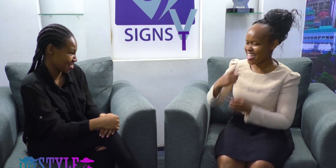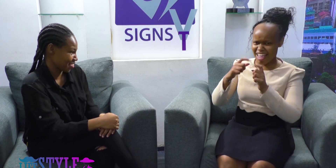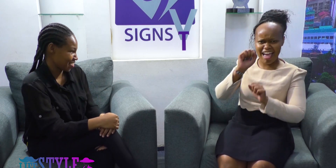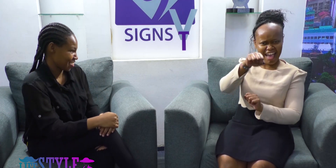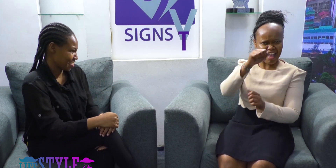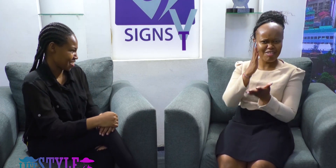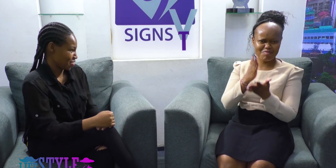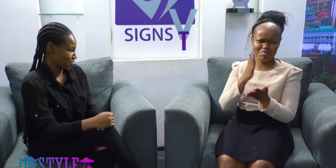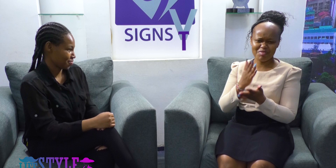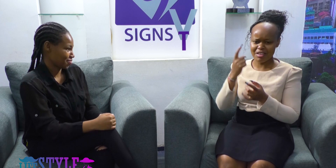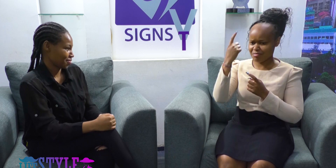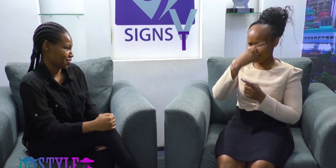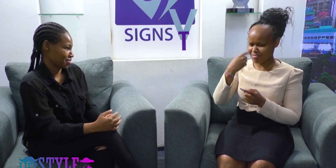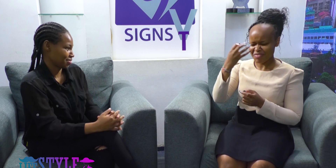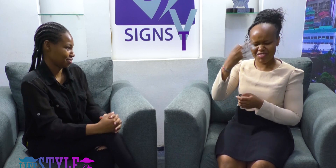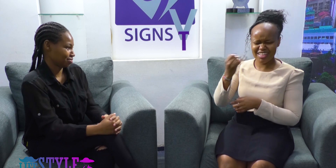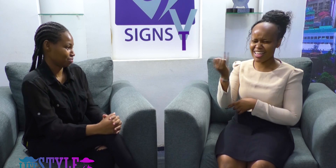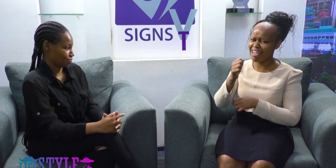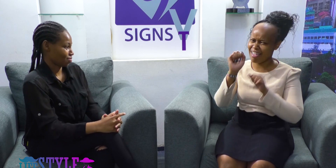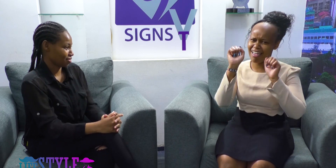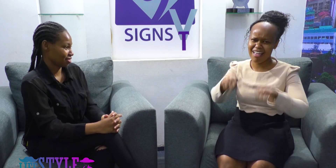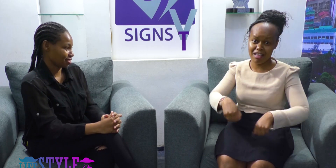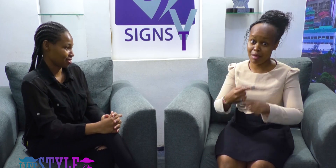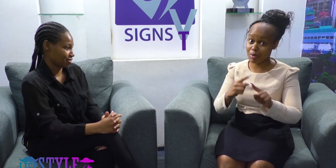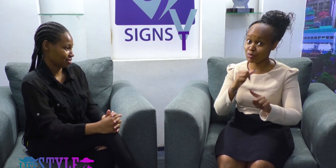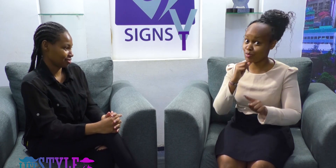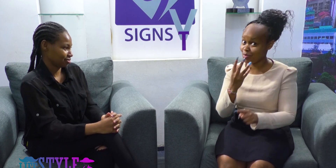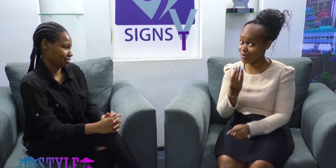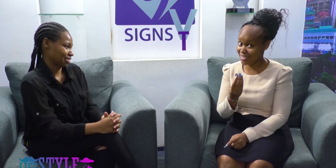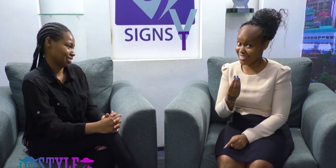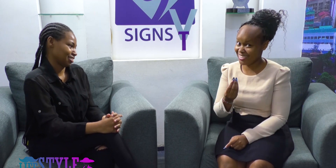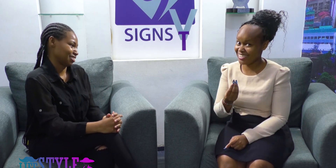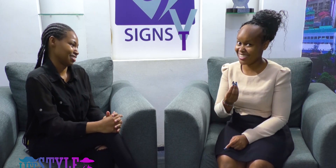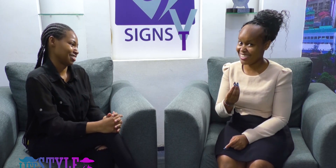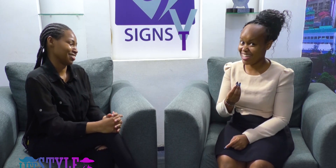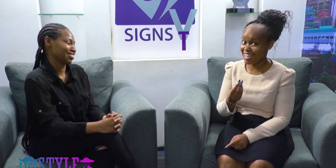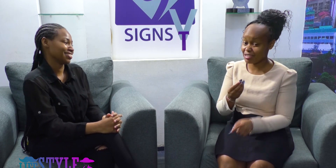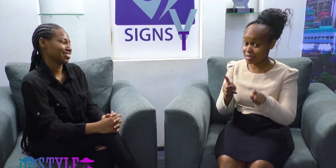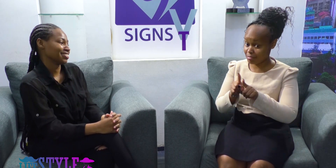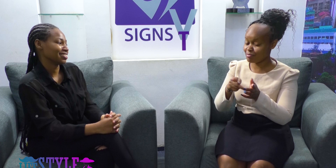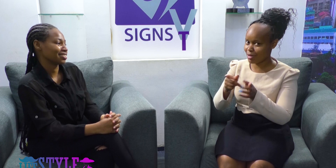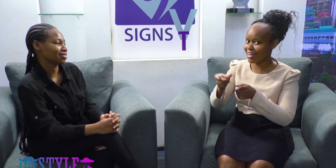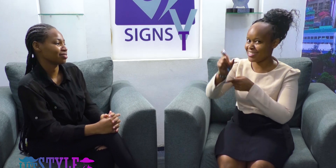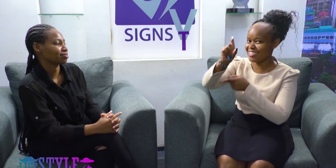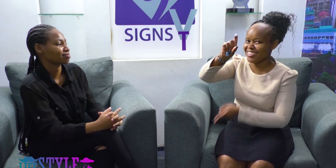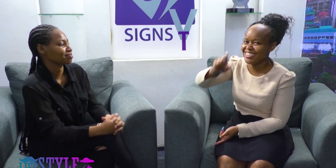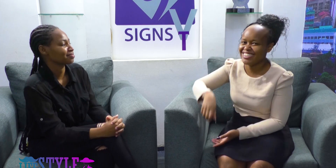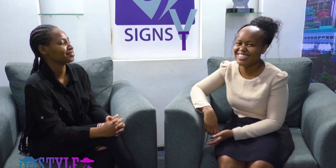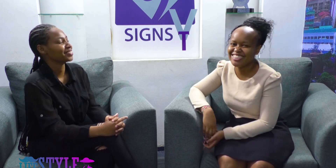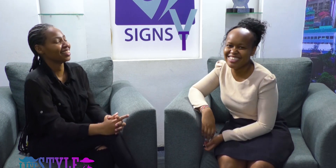picture? Yes, I can. I can. But it's not easy. You really